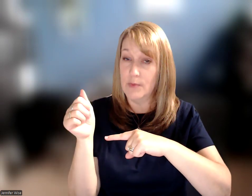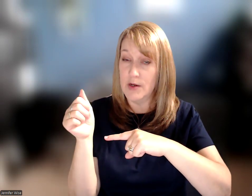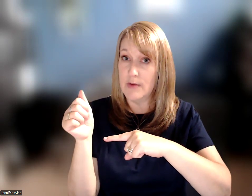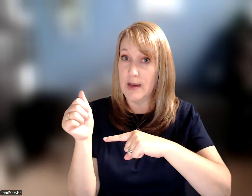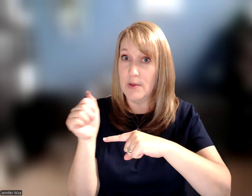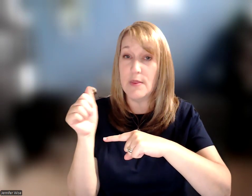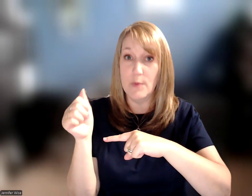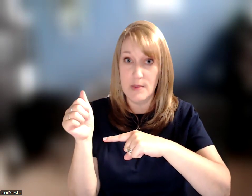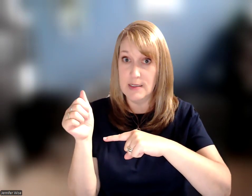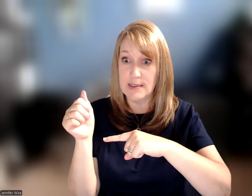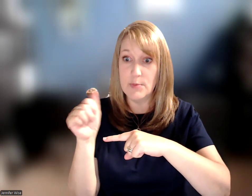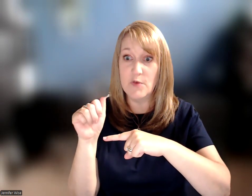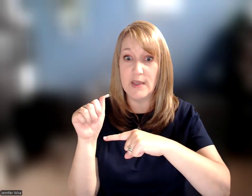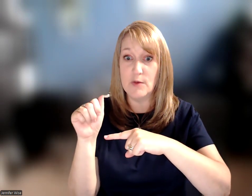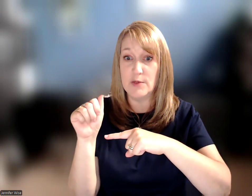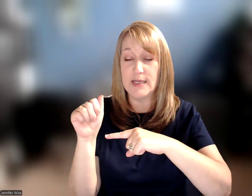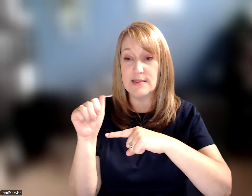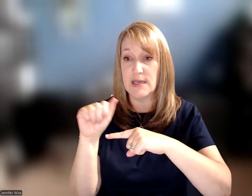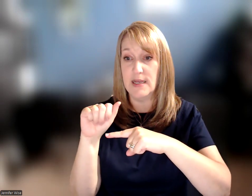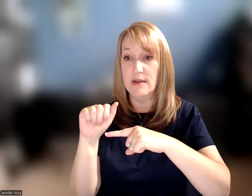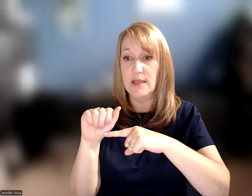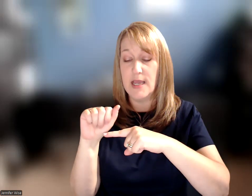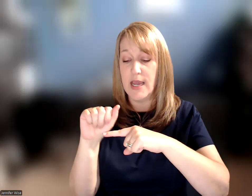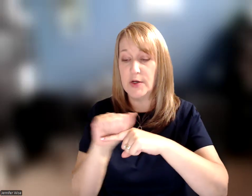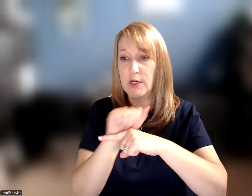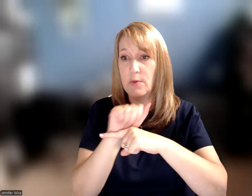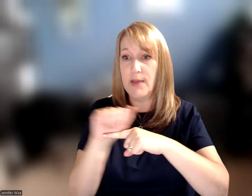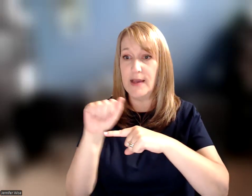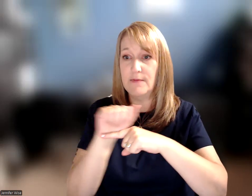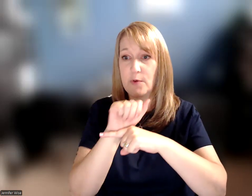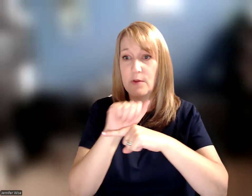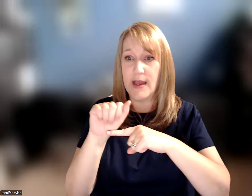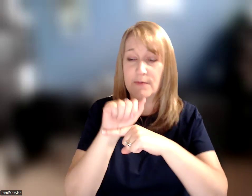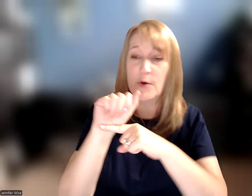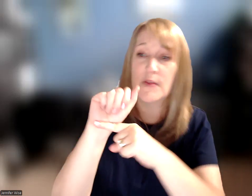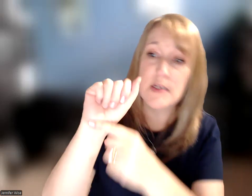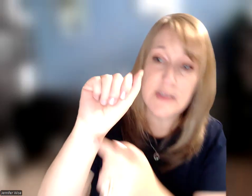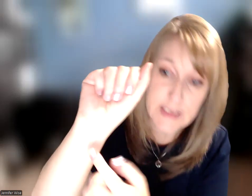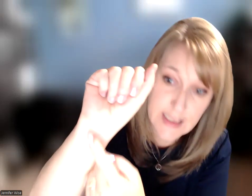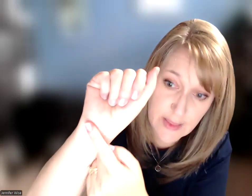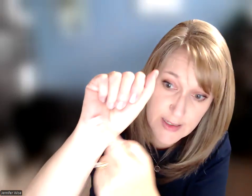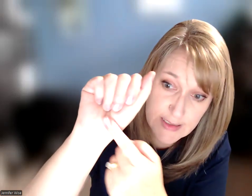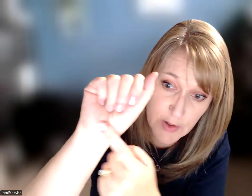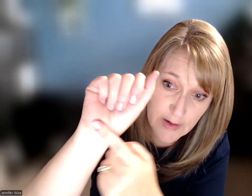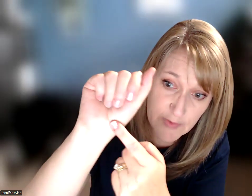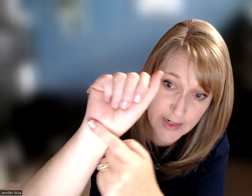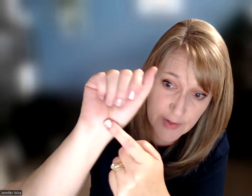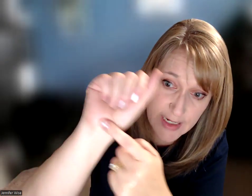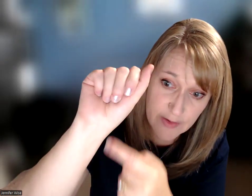one you write with, the one that does the moving when you make a sign. And you're going to go back and forth, back and forth. So it's this part of your hand right here